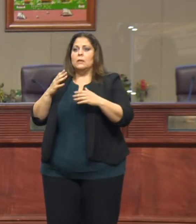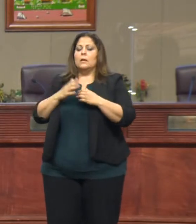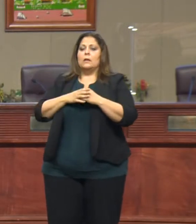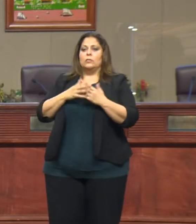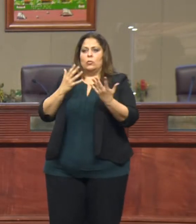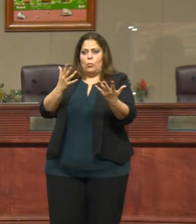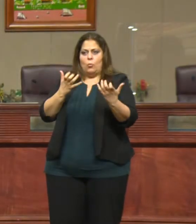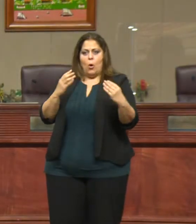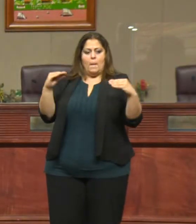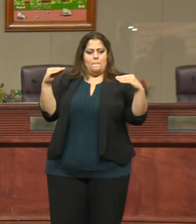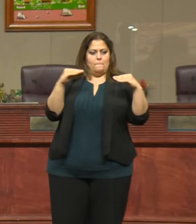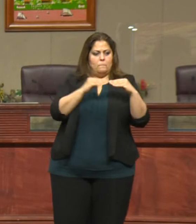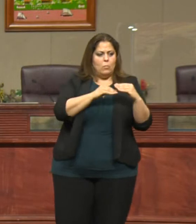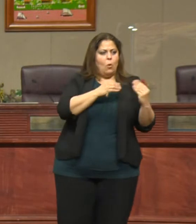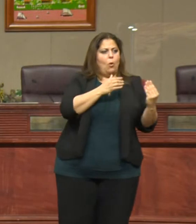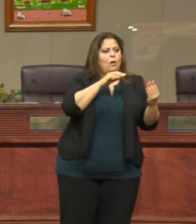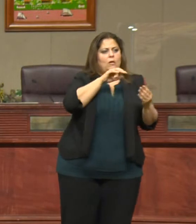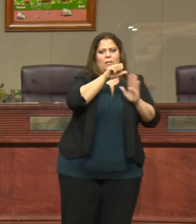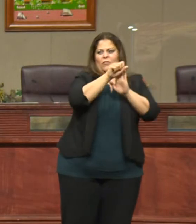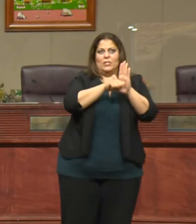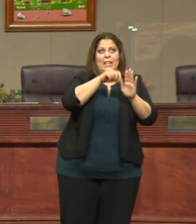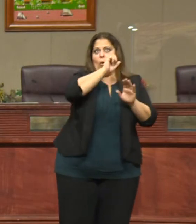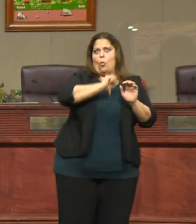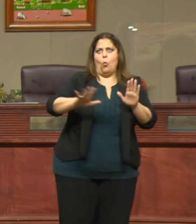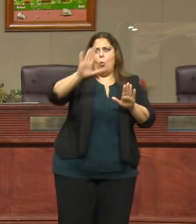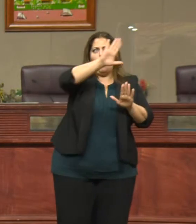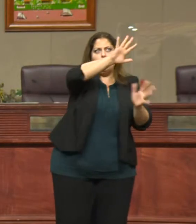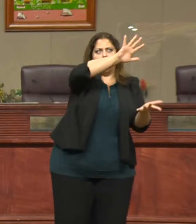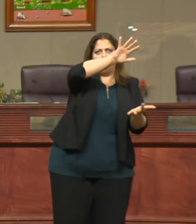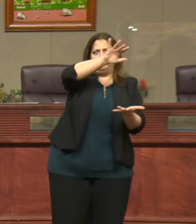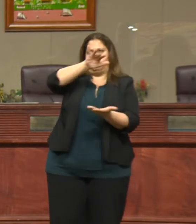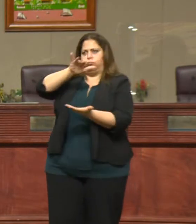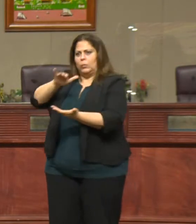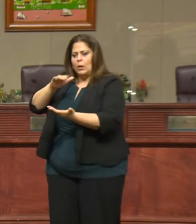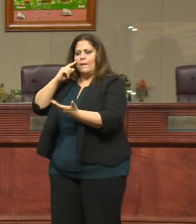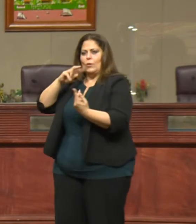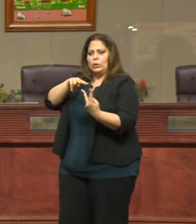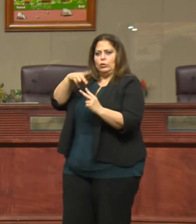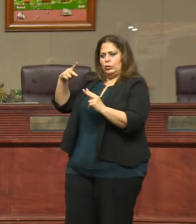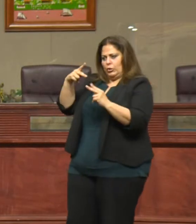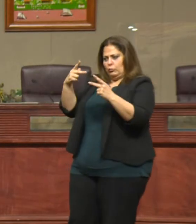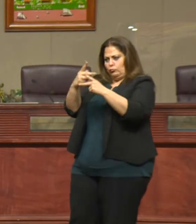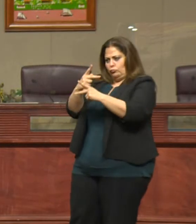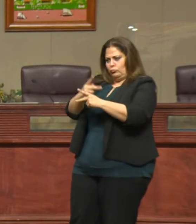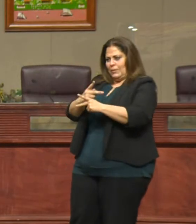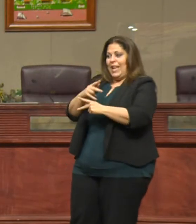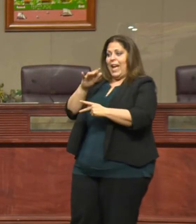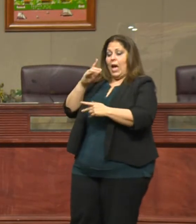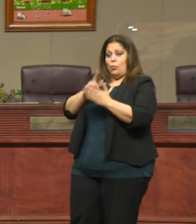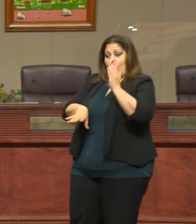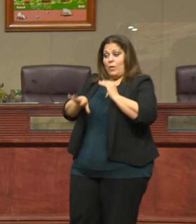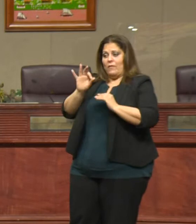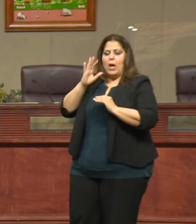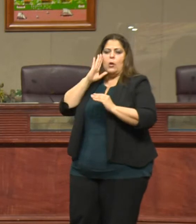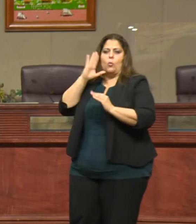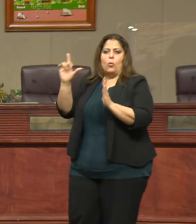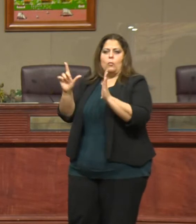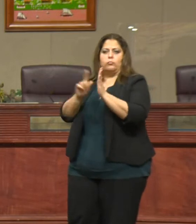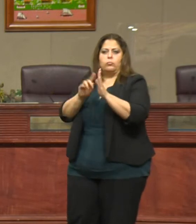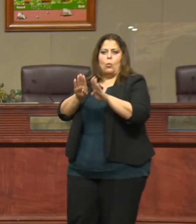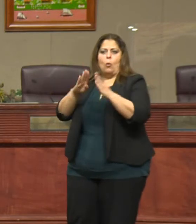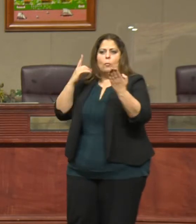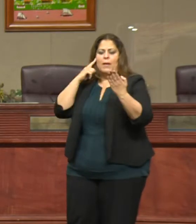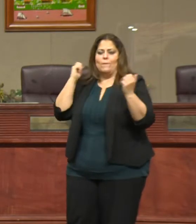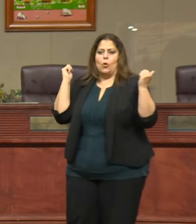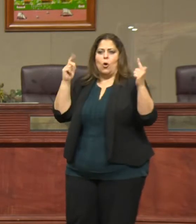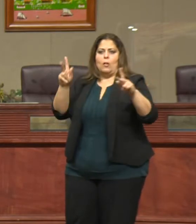submissions submitted by every state for genomic sequencing and have those sequences publicly published. And they are publicly available from